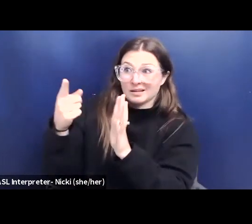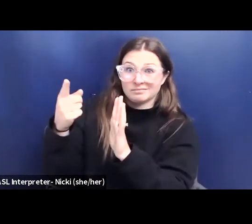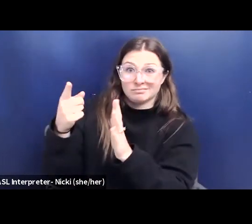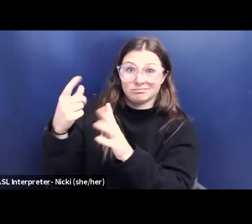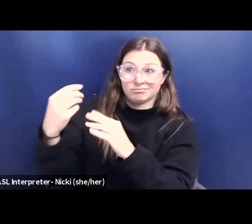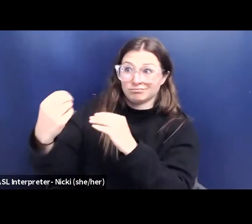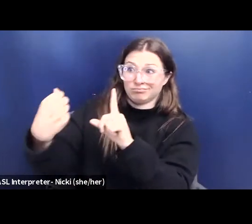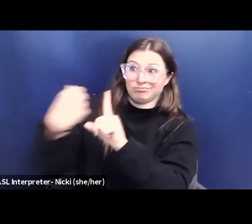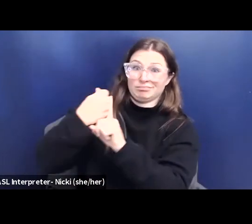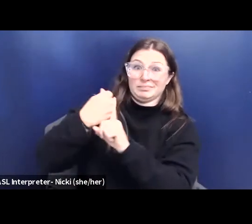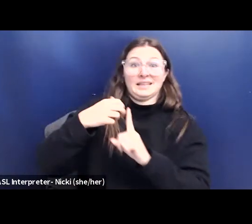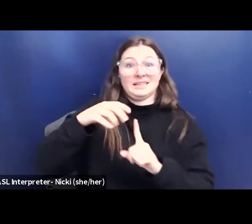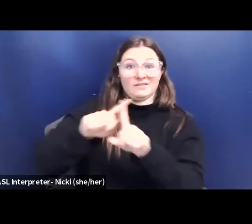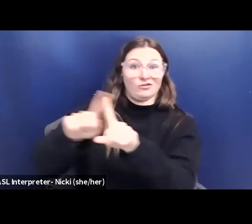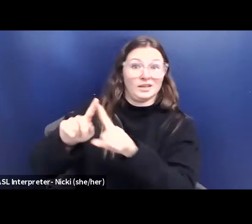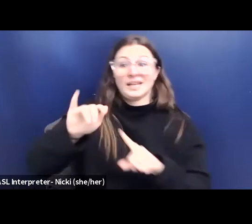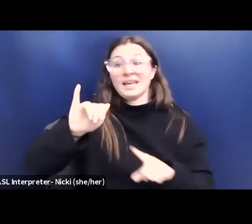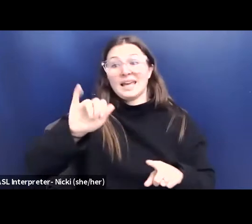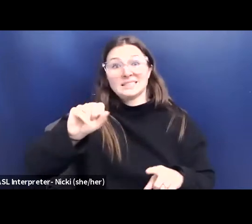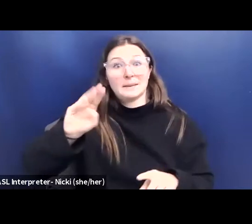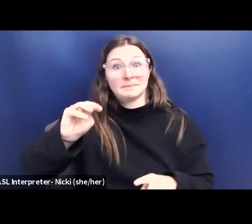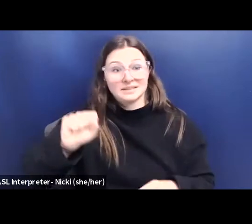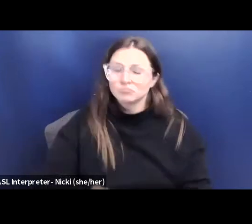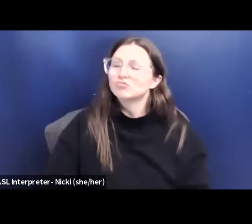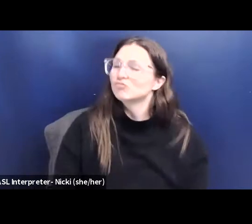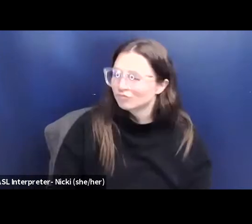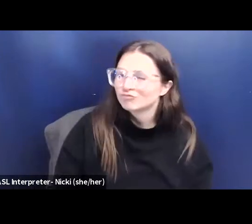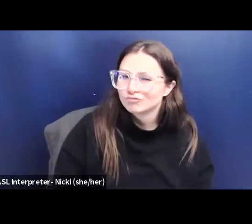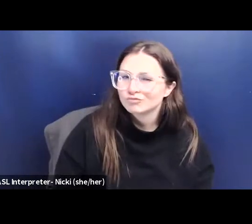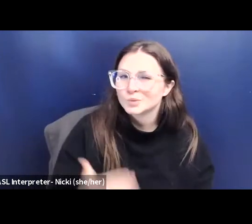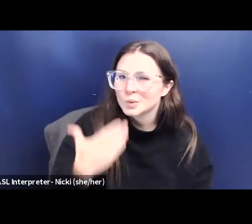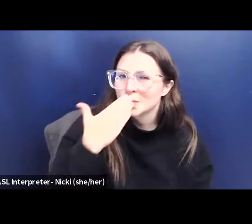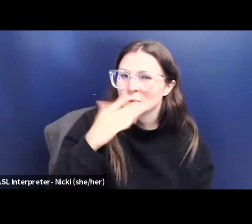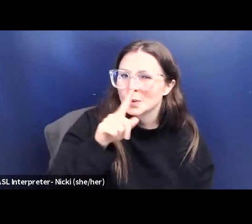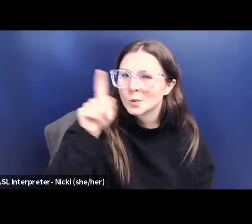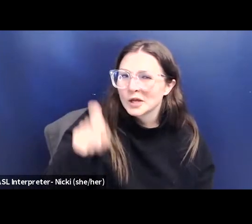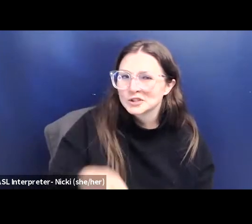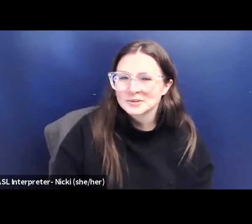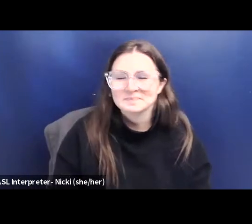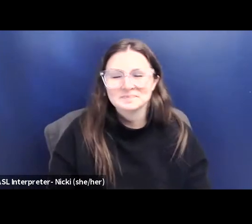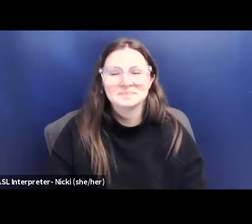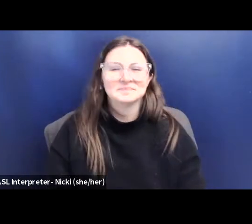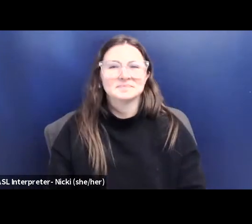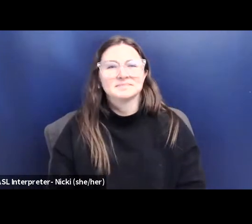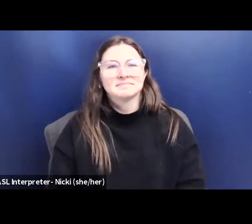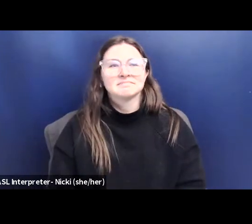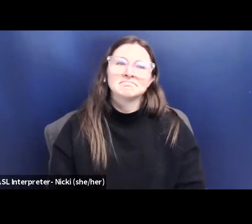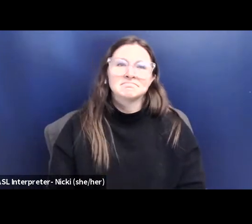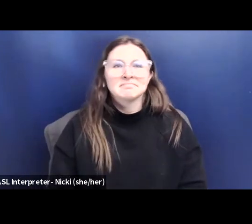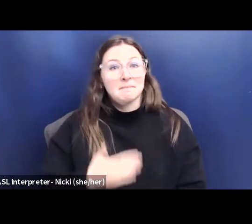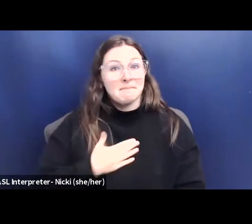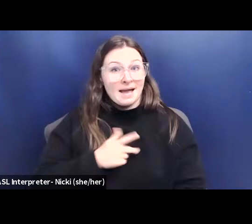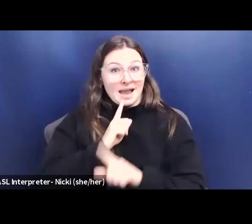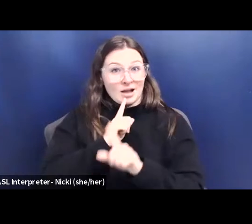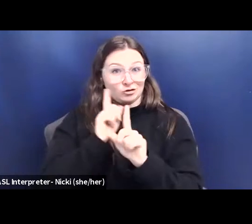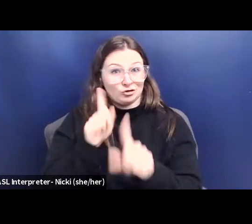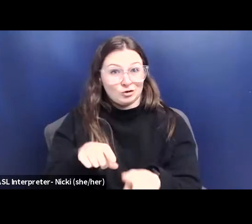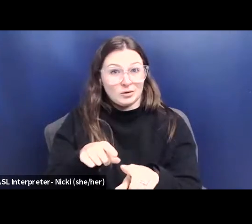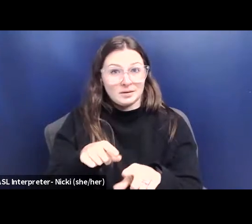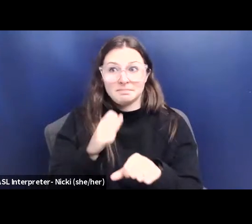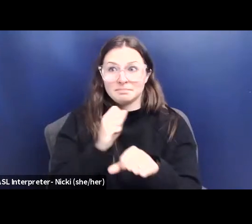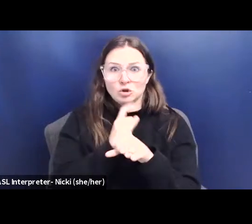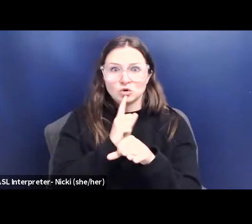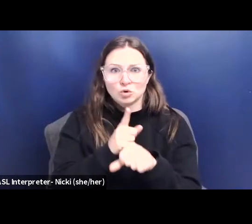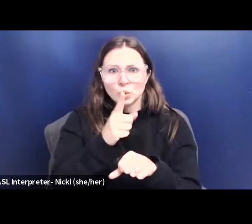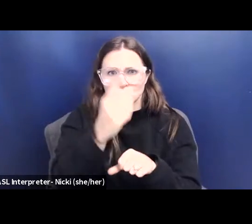So this is a good question. I love this question. I think part of my answer to this is to know what lane you need to be